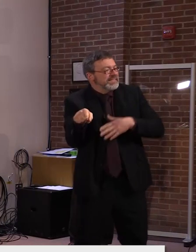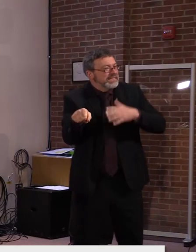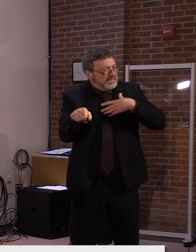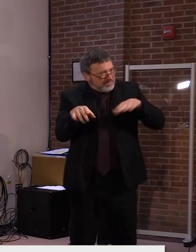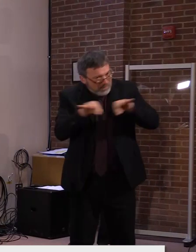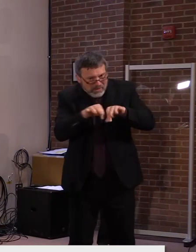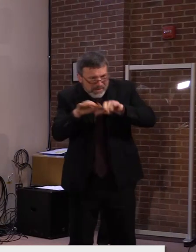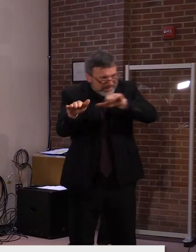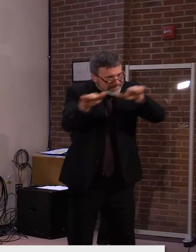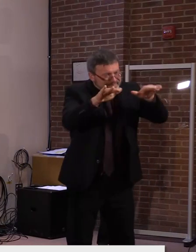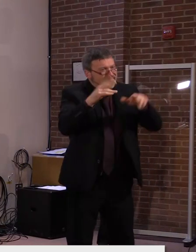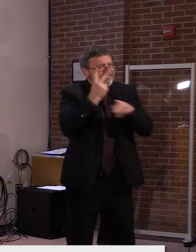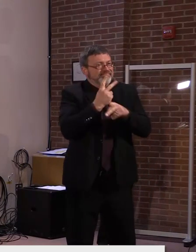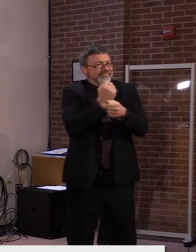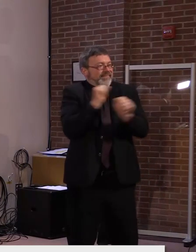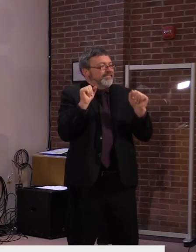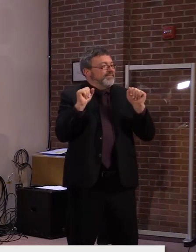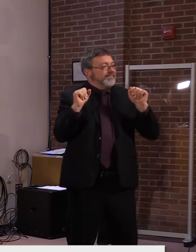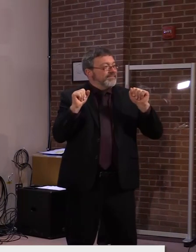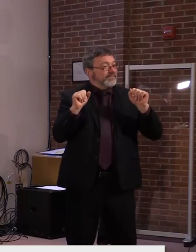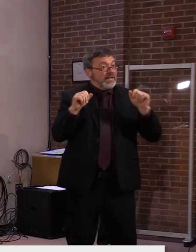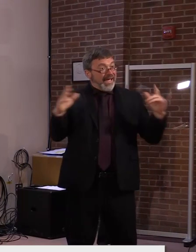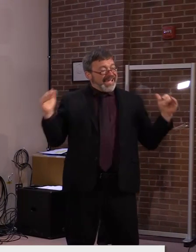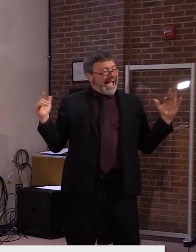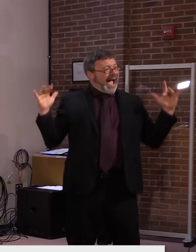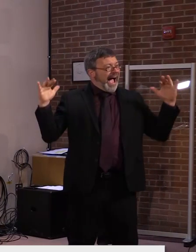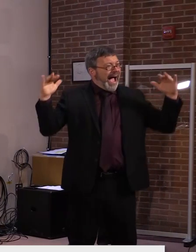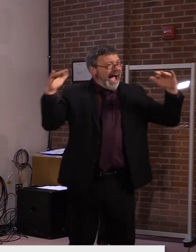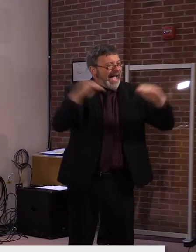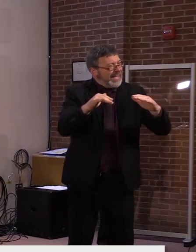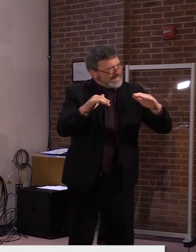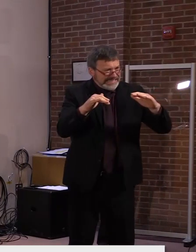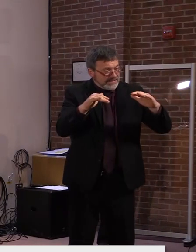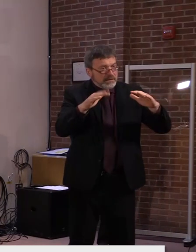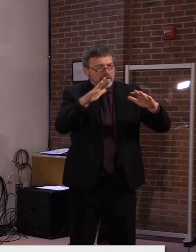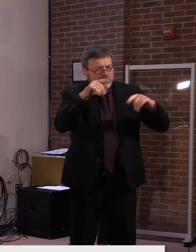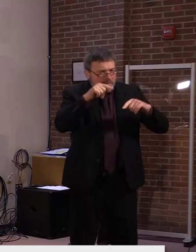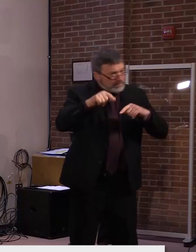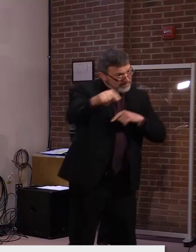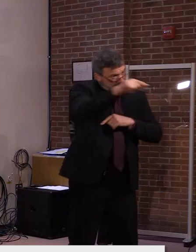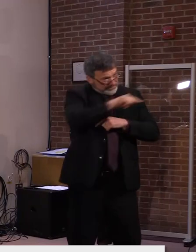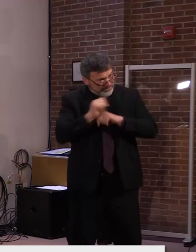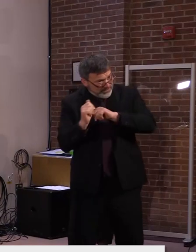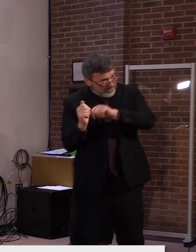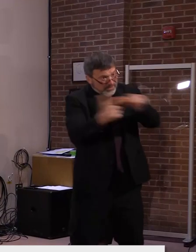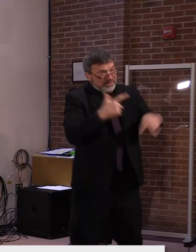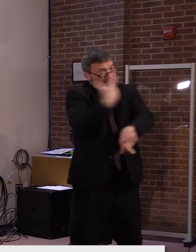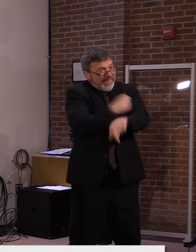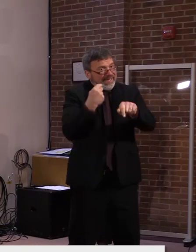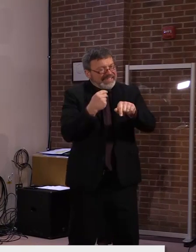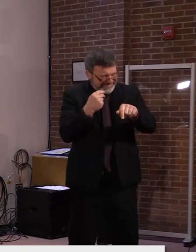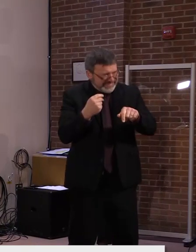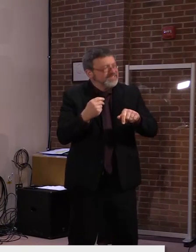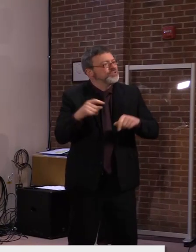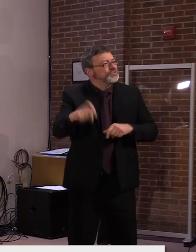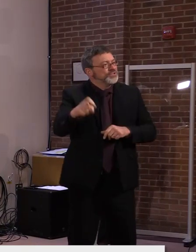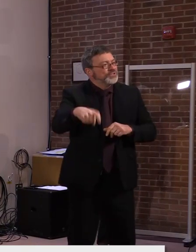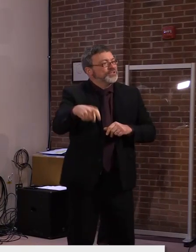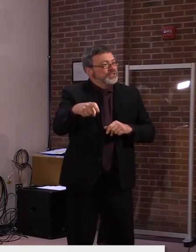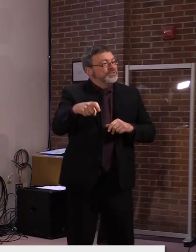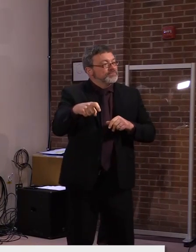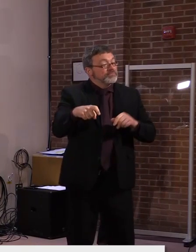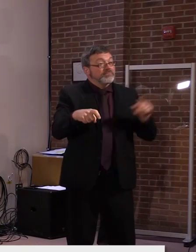make sure your group is vaccinated and boosted. As Dr. Fauci said yesterday, if everyone around your table